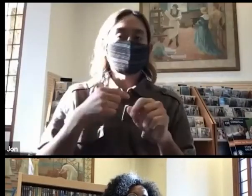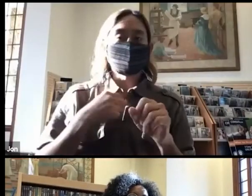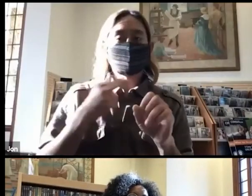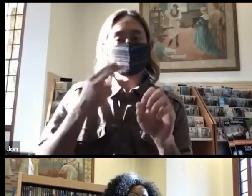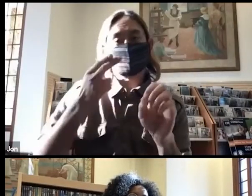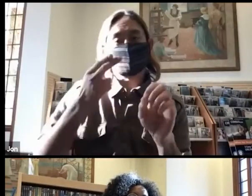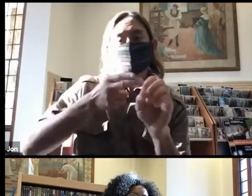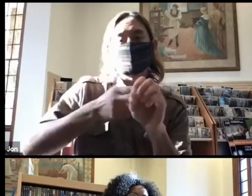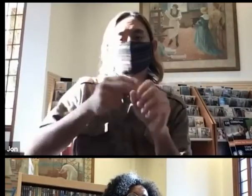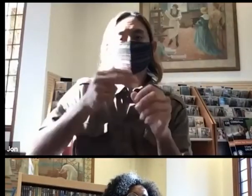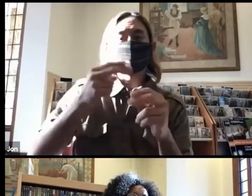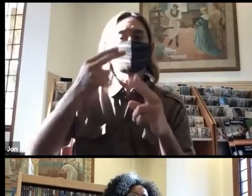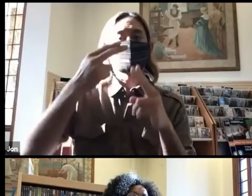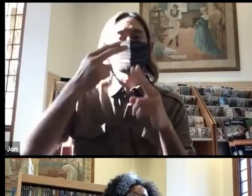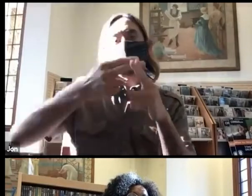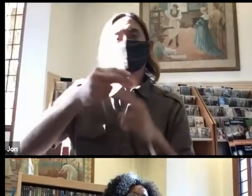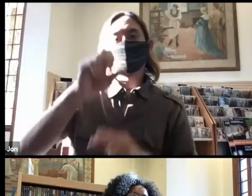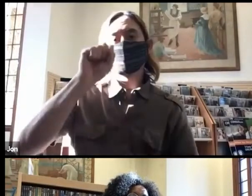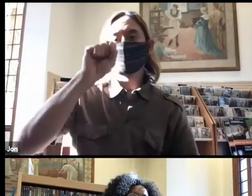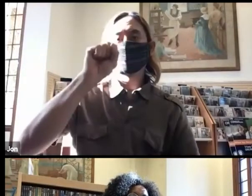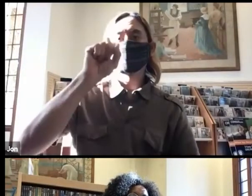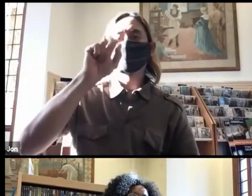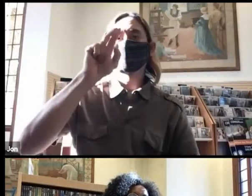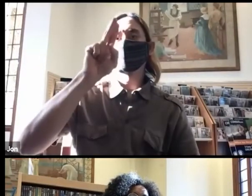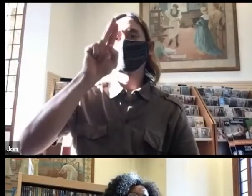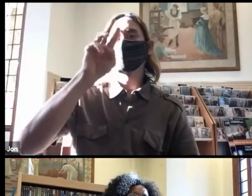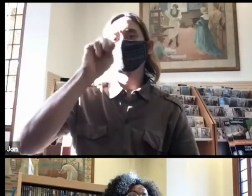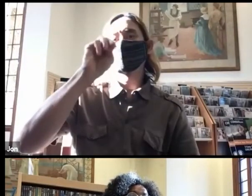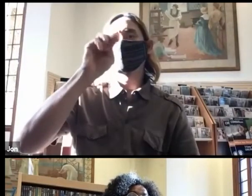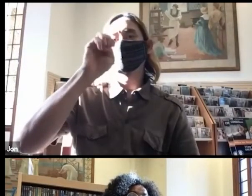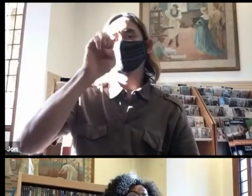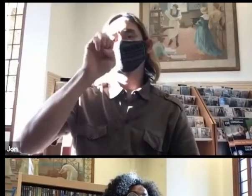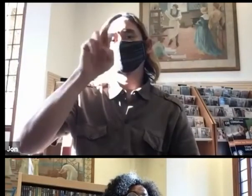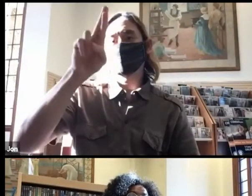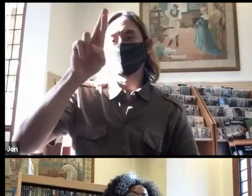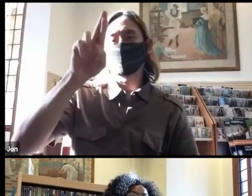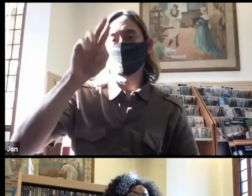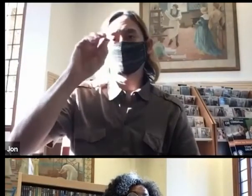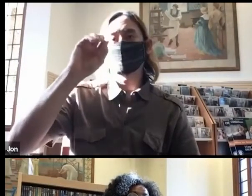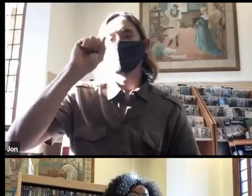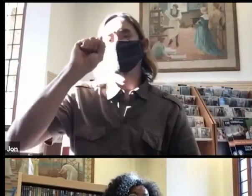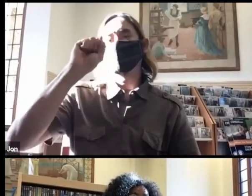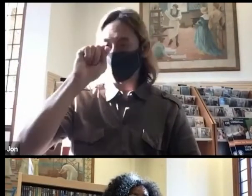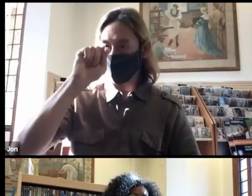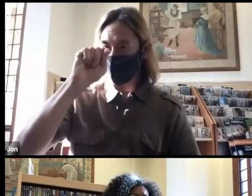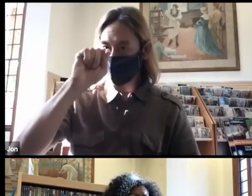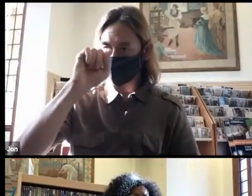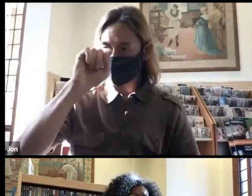And we were also able to participate in the Summer Solstice Parade.